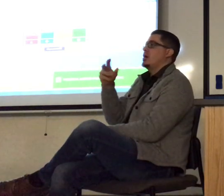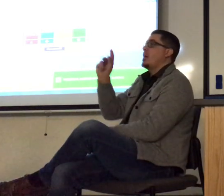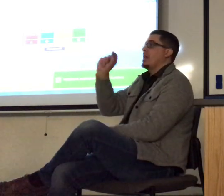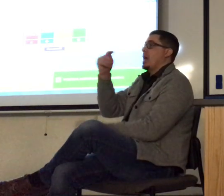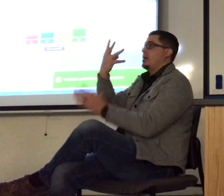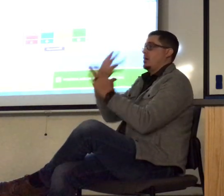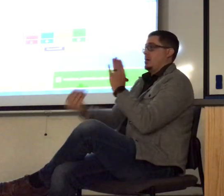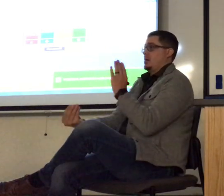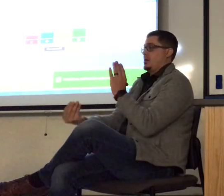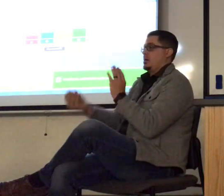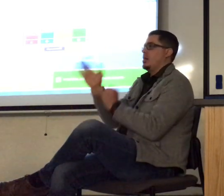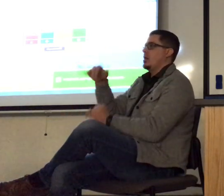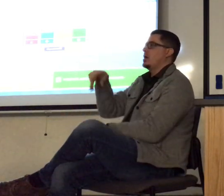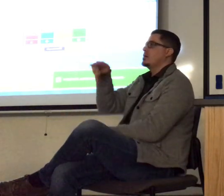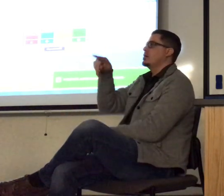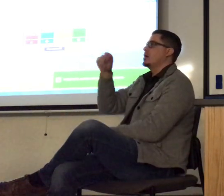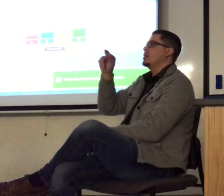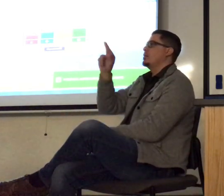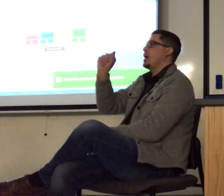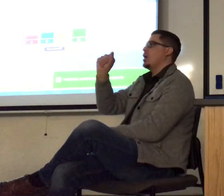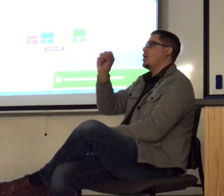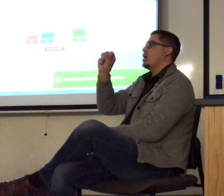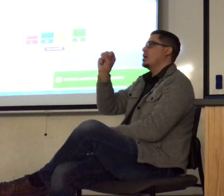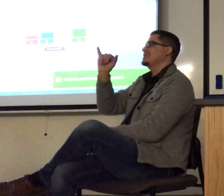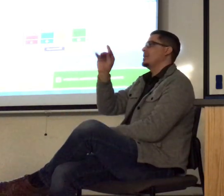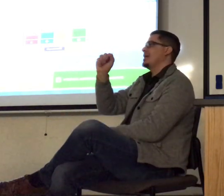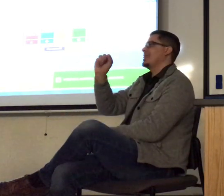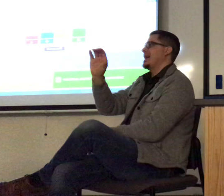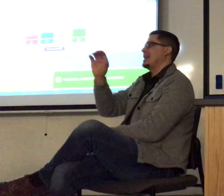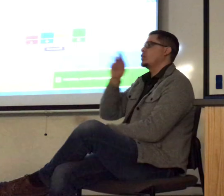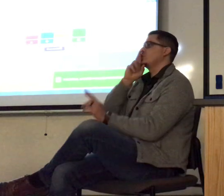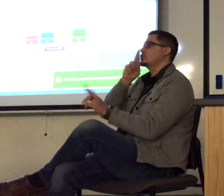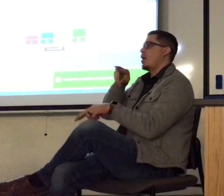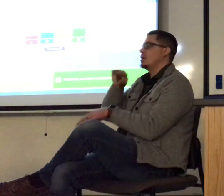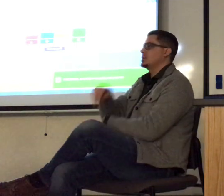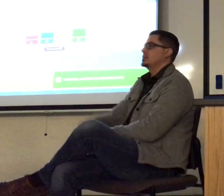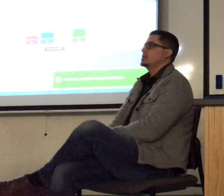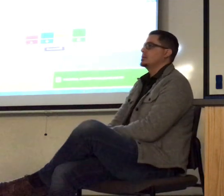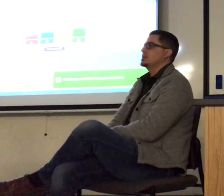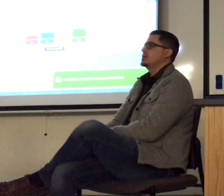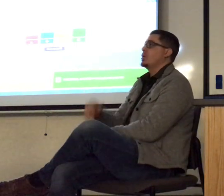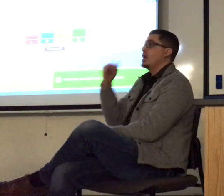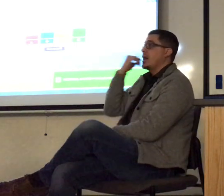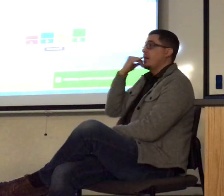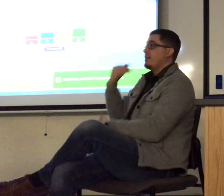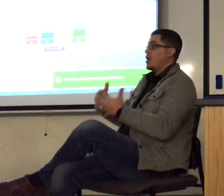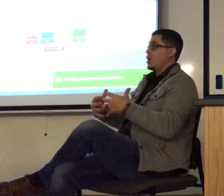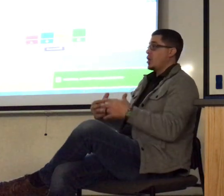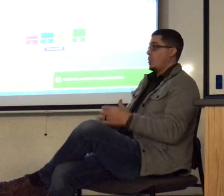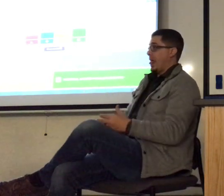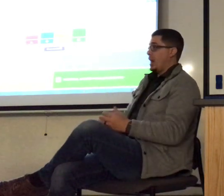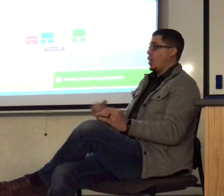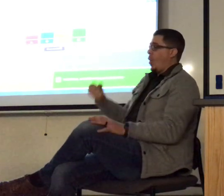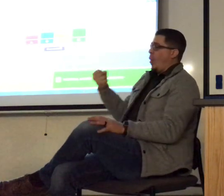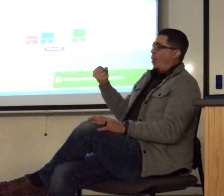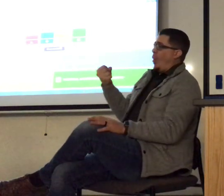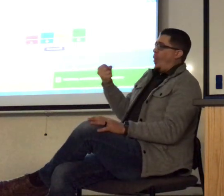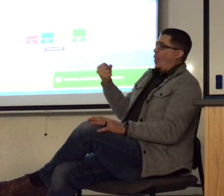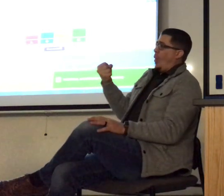bladder is a parasympathetic response. So, what do you think holding it in, the opposite would be?